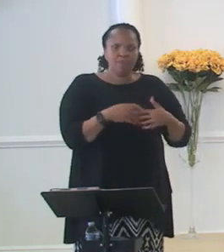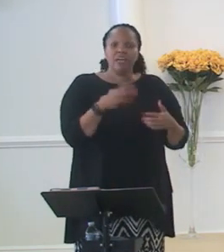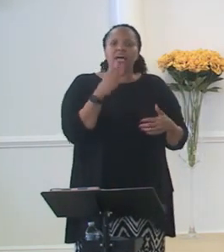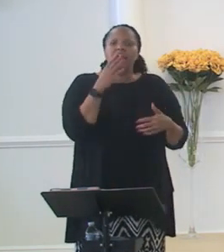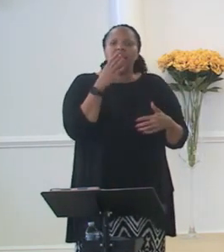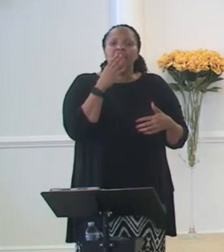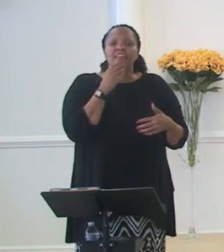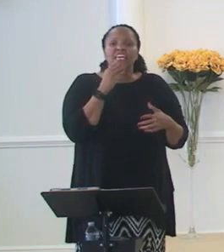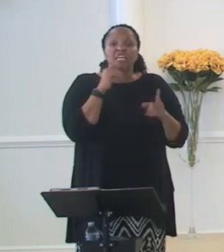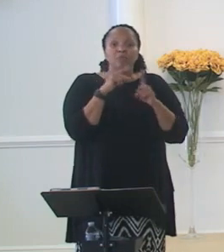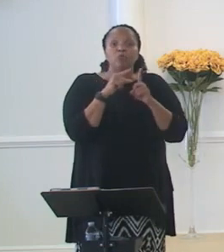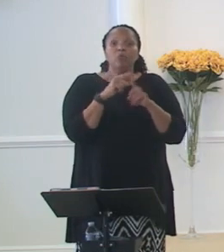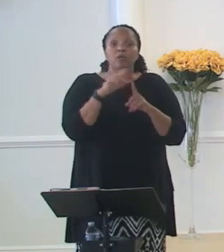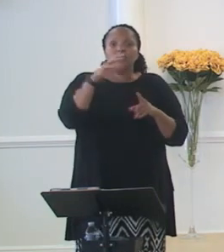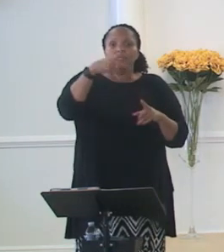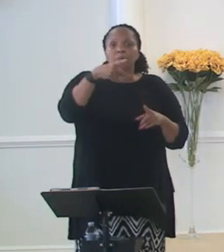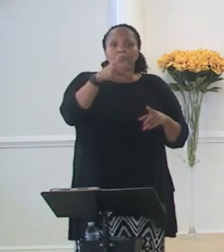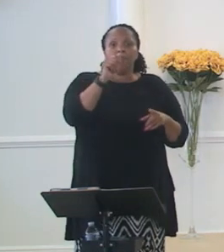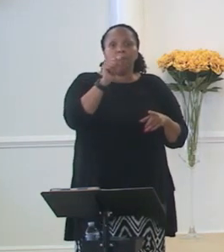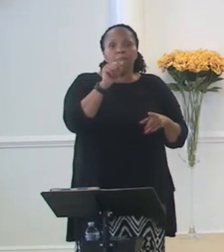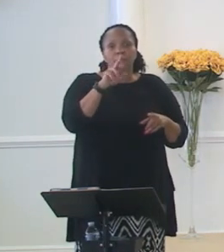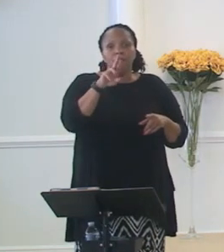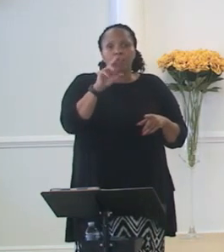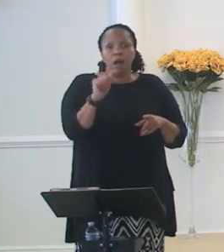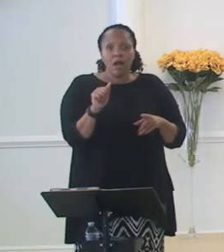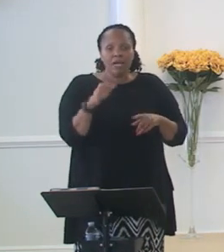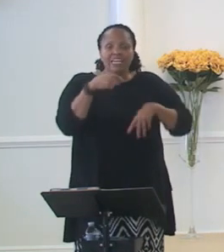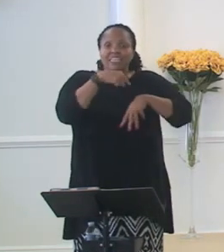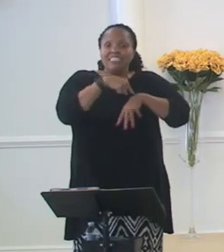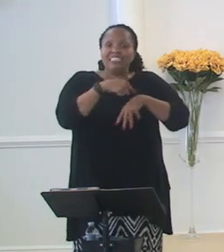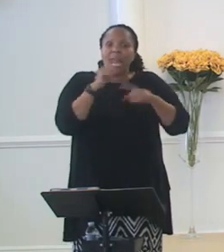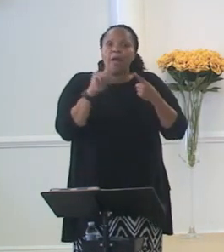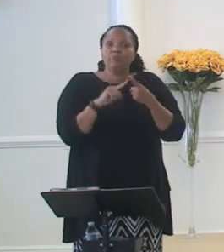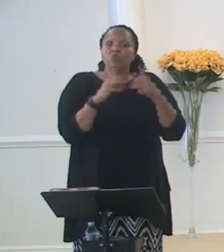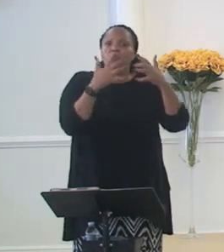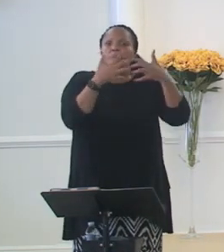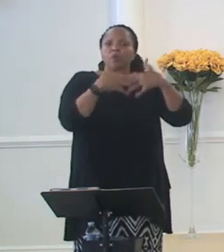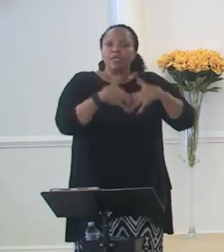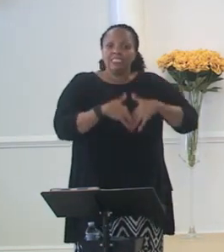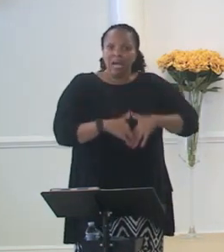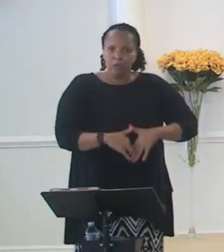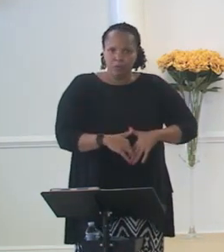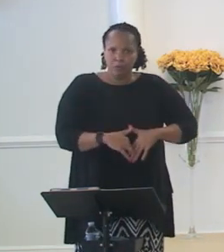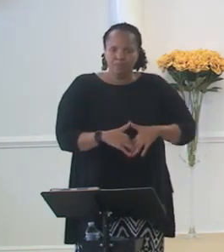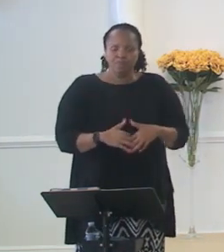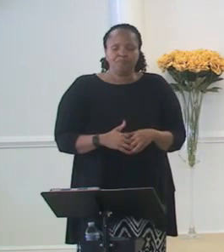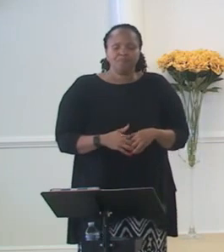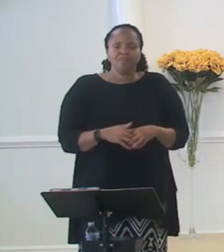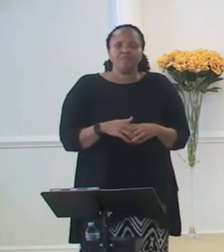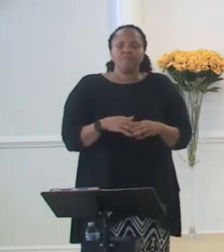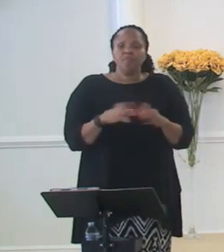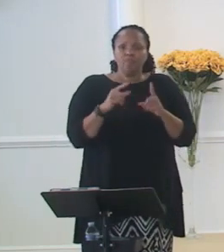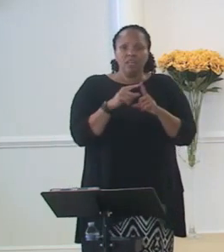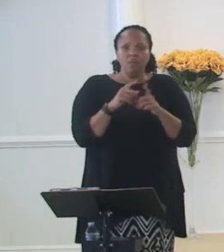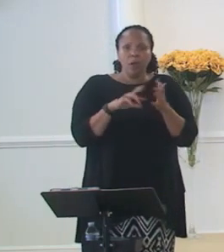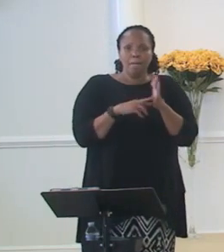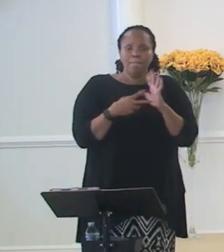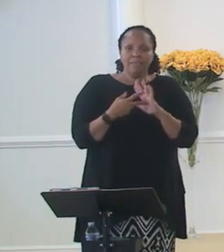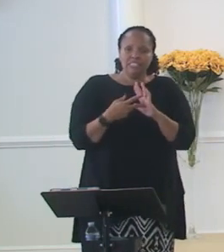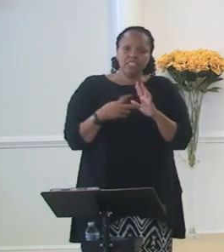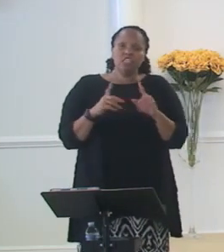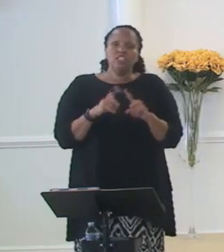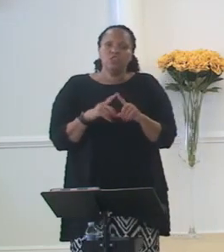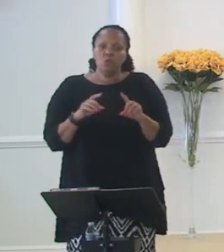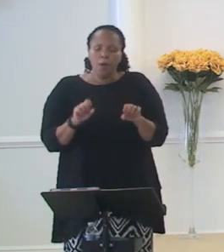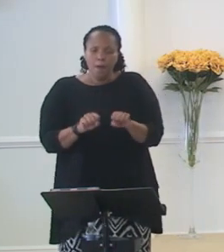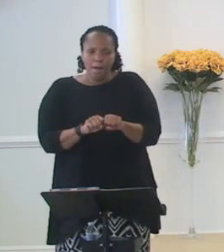paraz. A time to break down. Paraz. Paraz means to burst